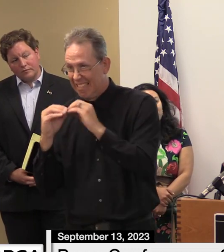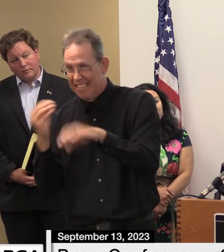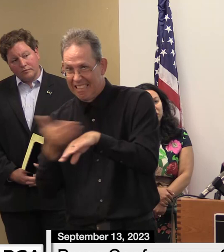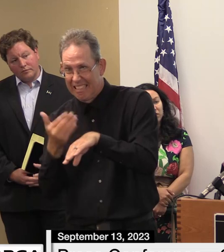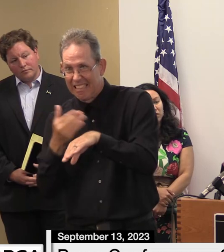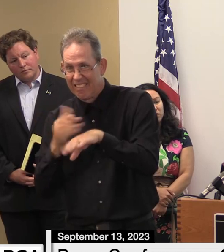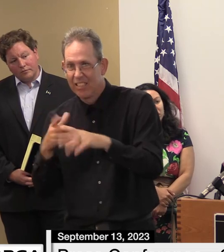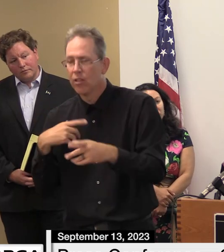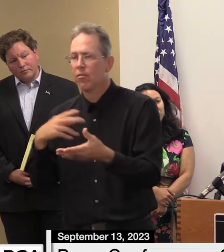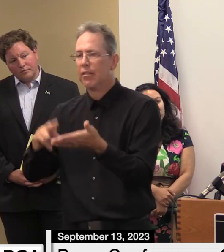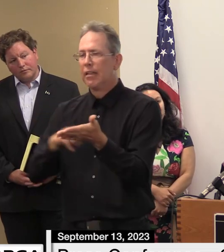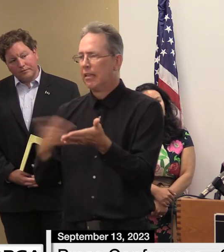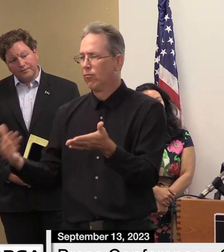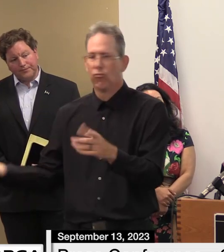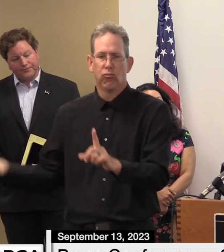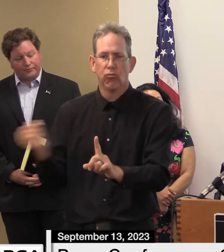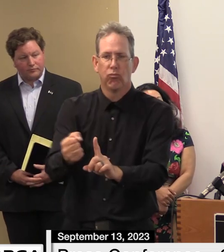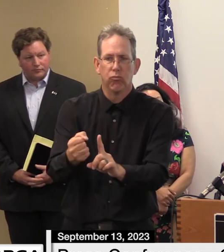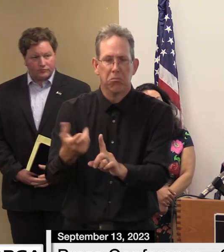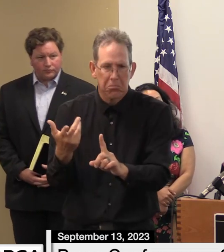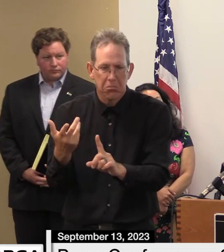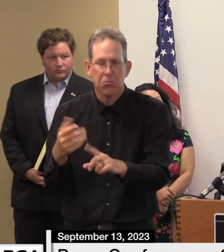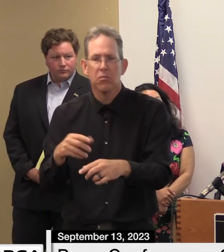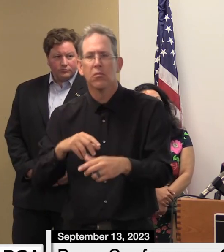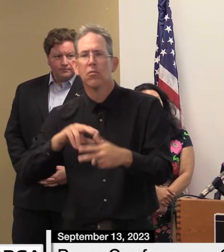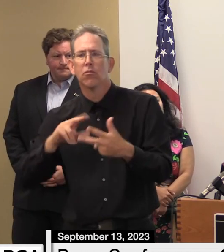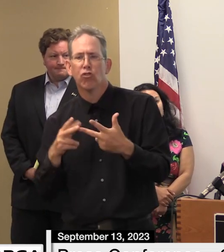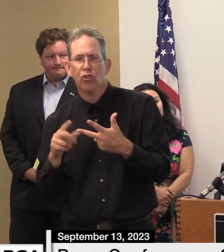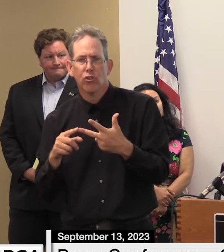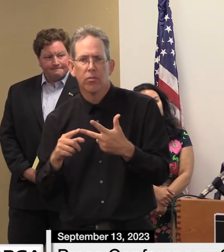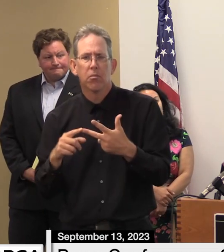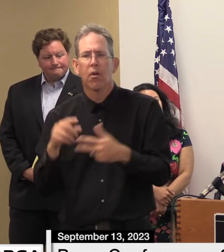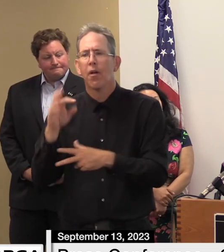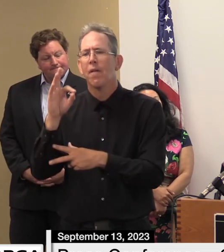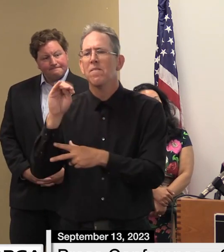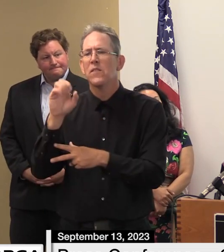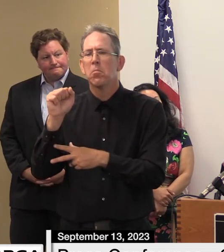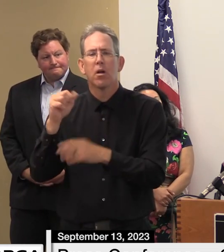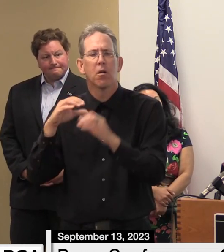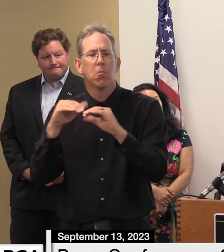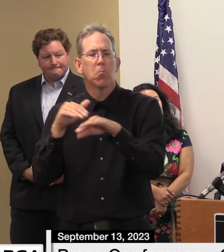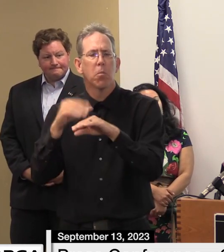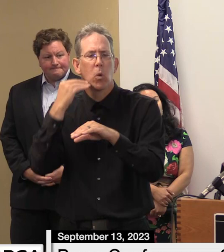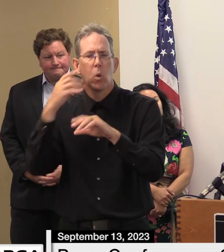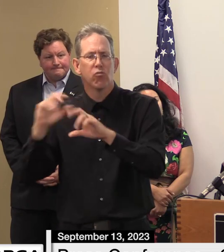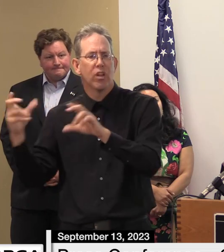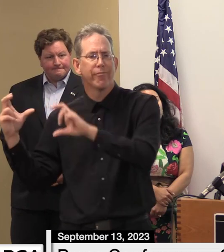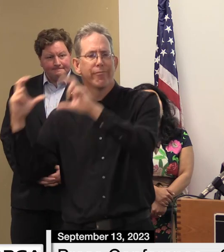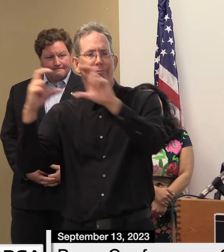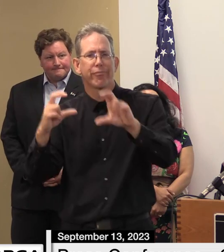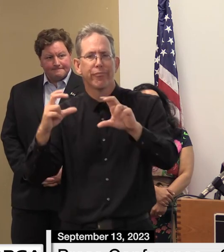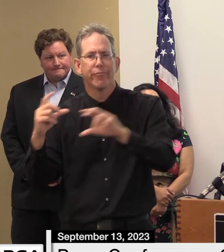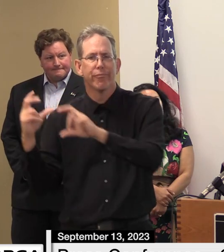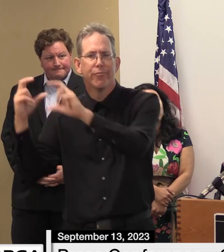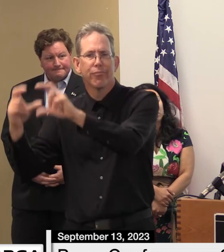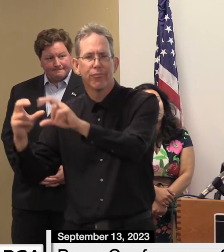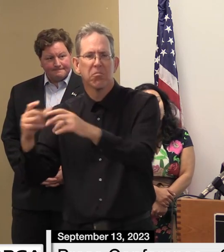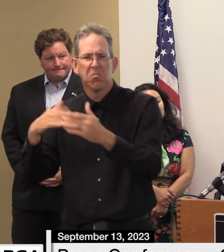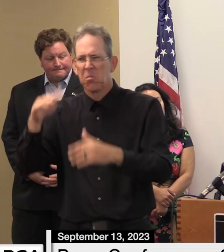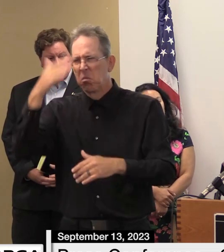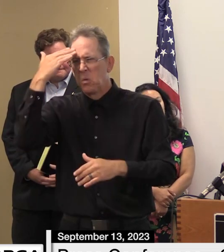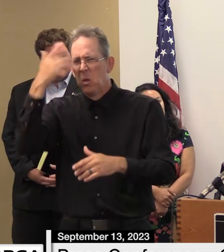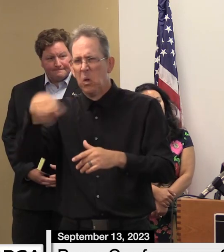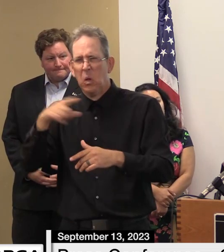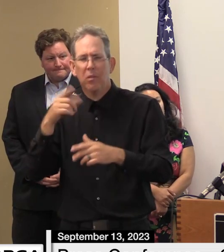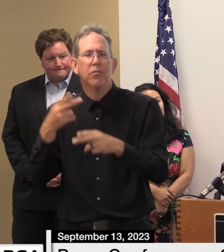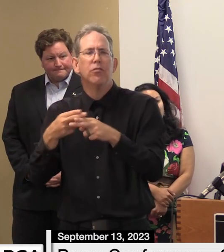And then the third option are the FEMA mobile homes that many are familiar with. And